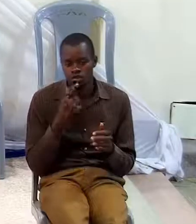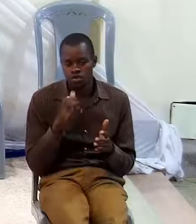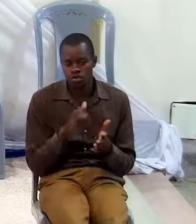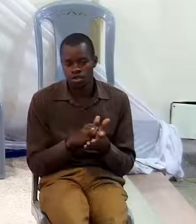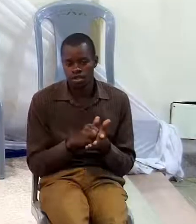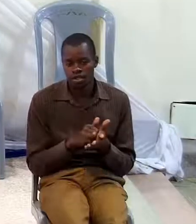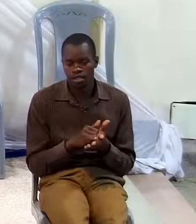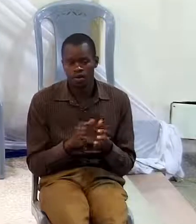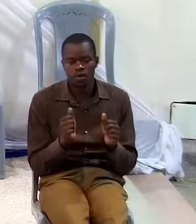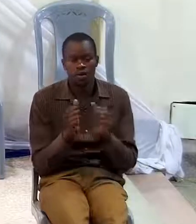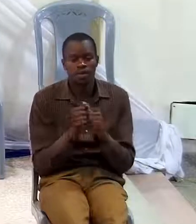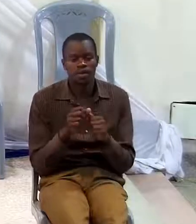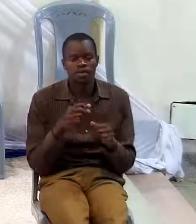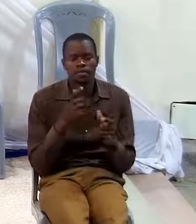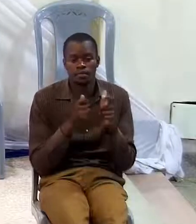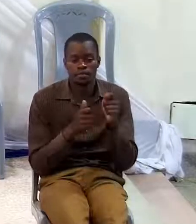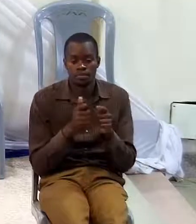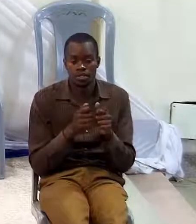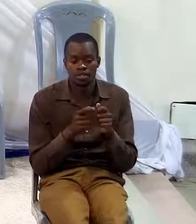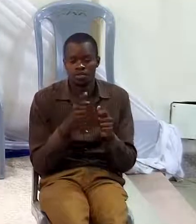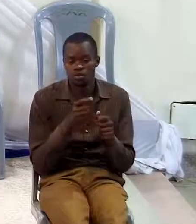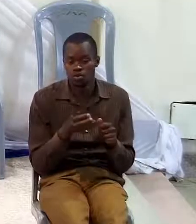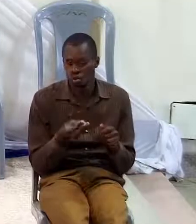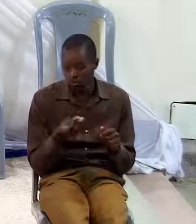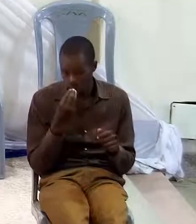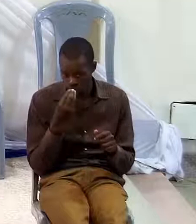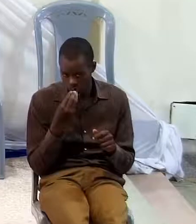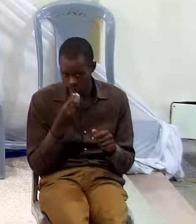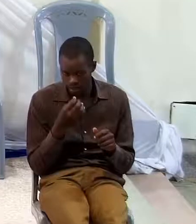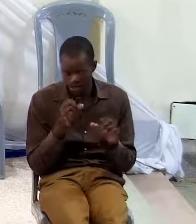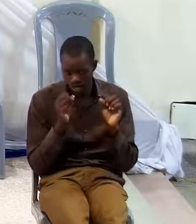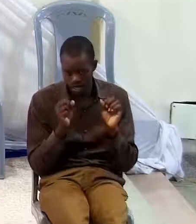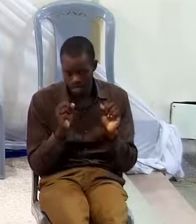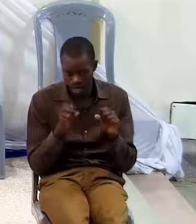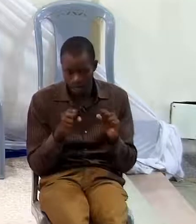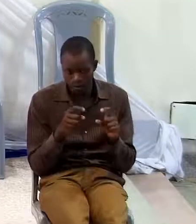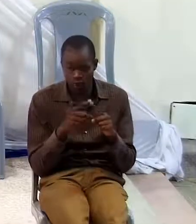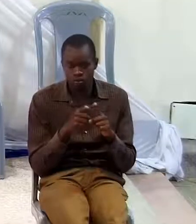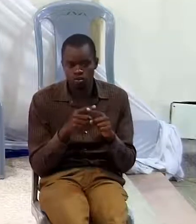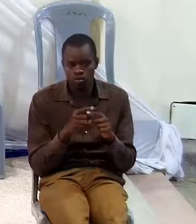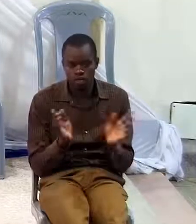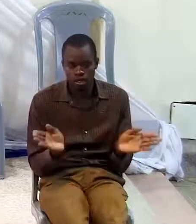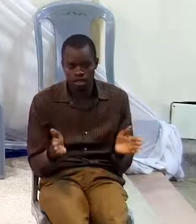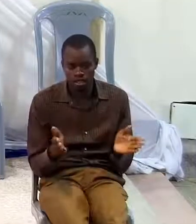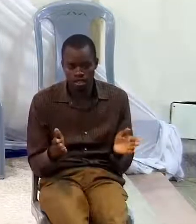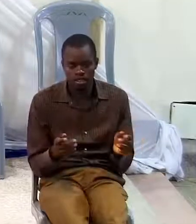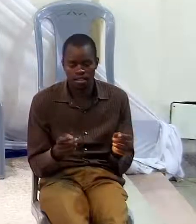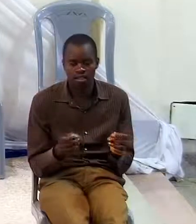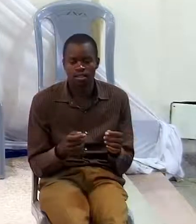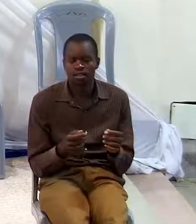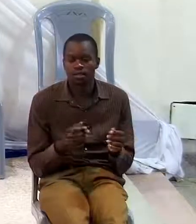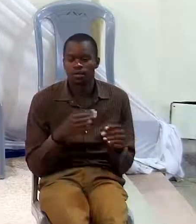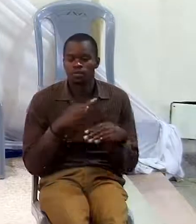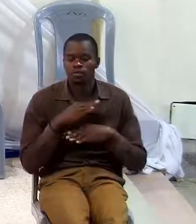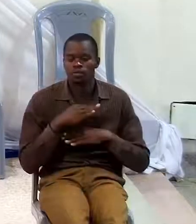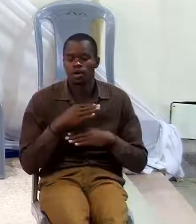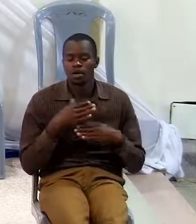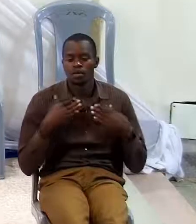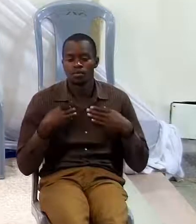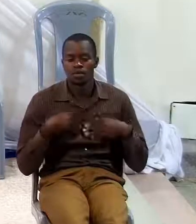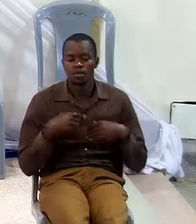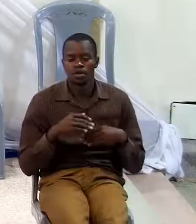consumed it, it will be able to promote the tissue growth because it has all those